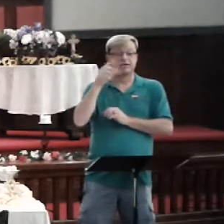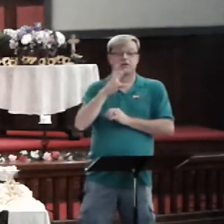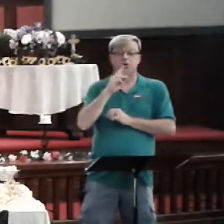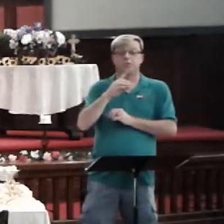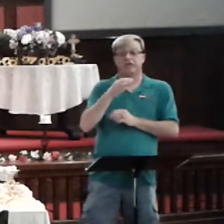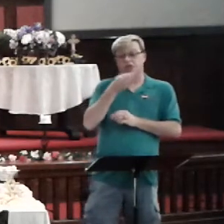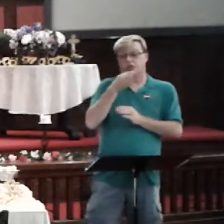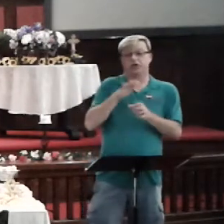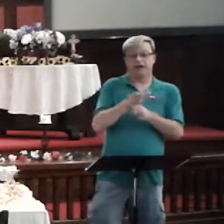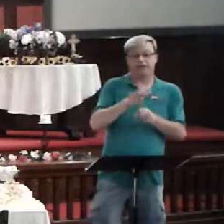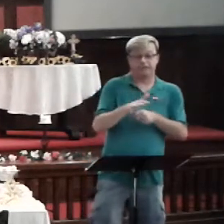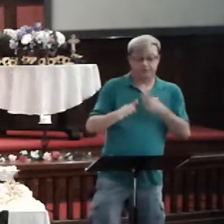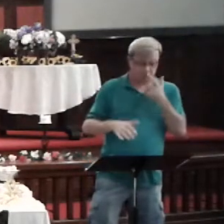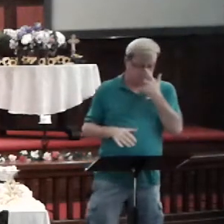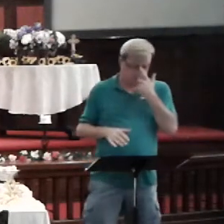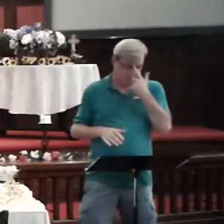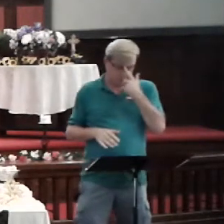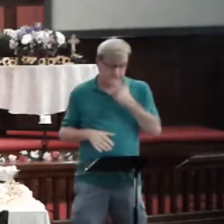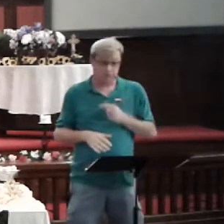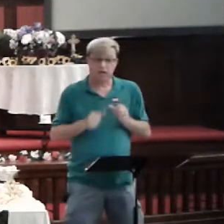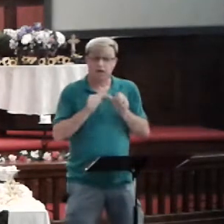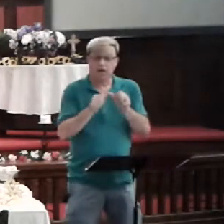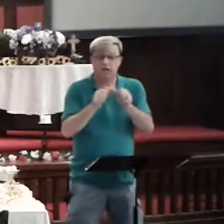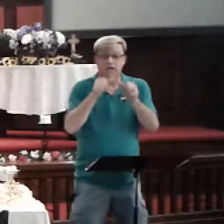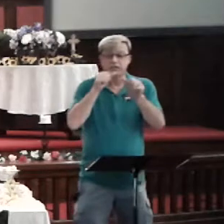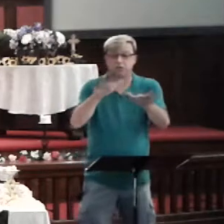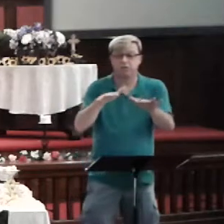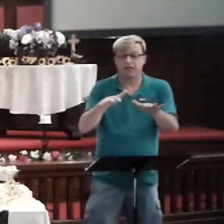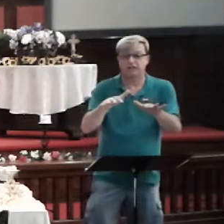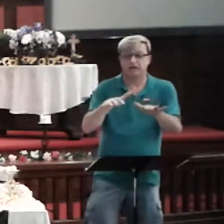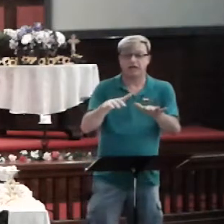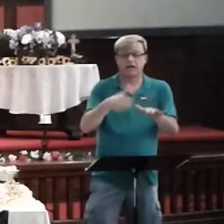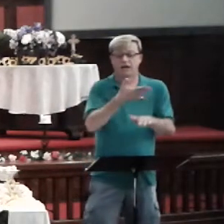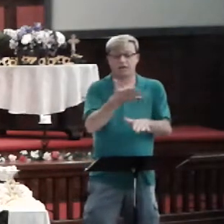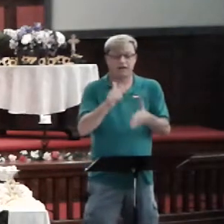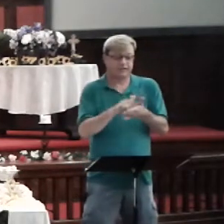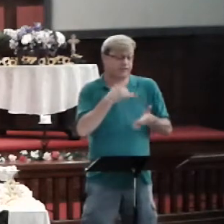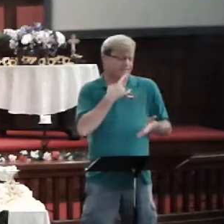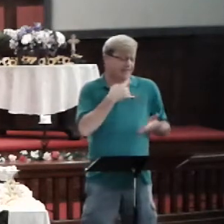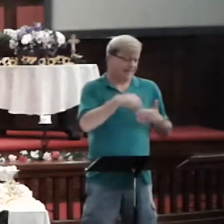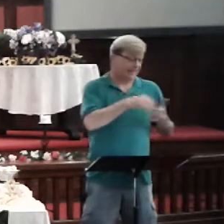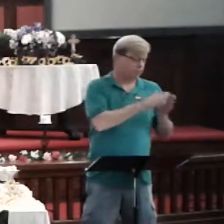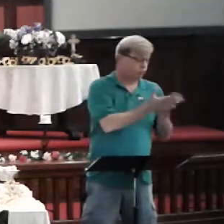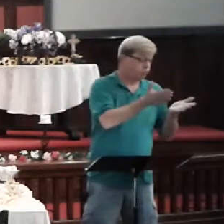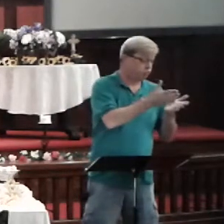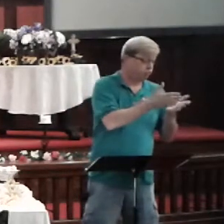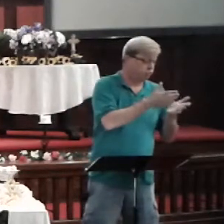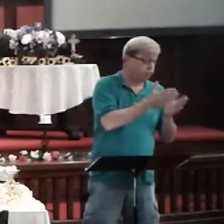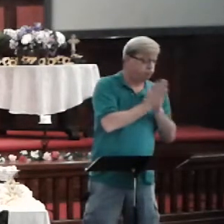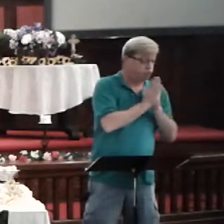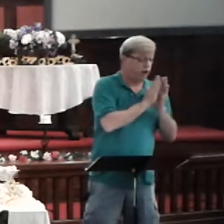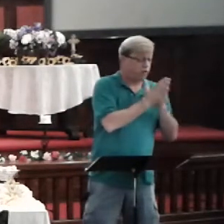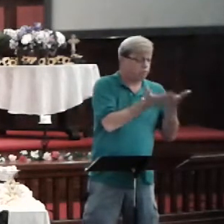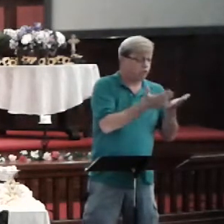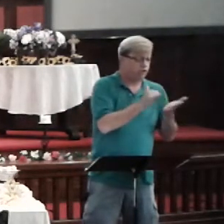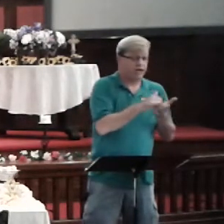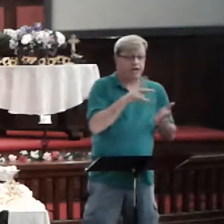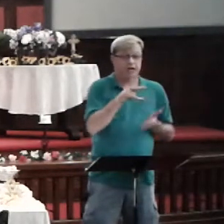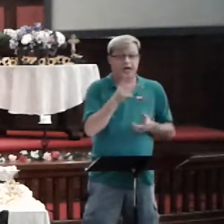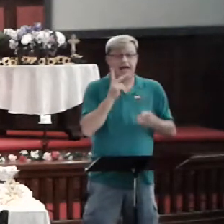soon enough, God. Continue to bless the things that were mentioned in the prayer book, that Kelly has another 40